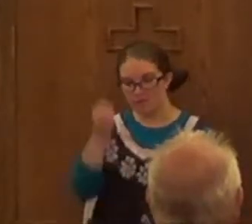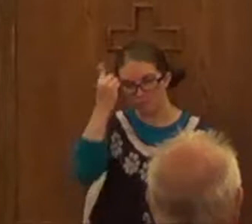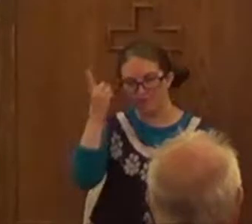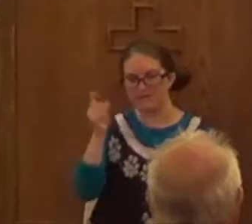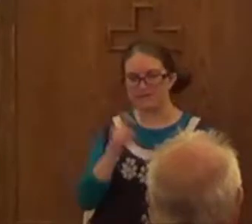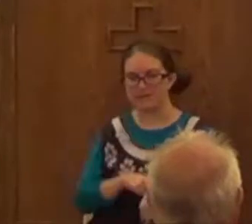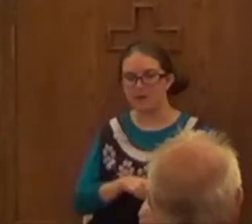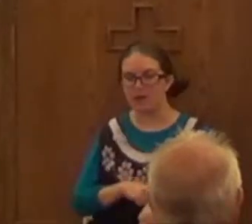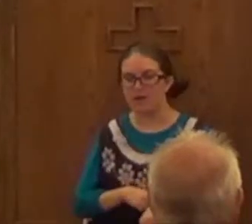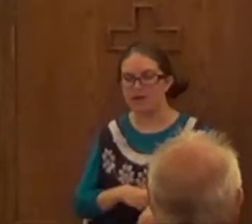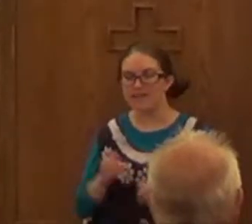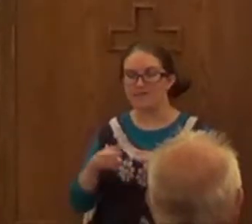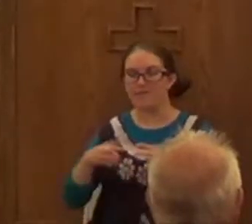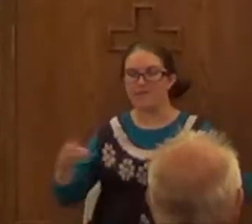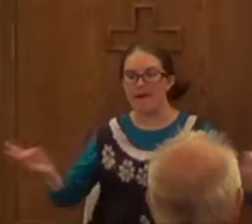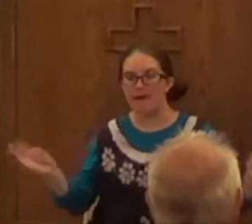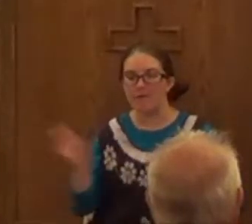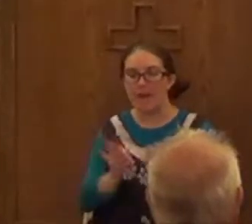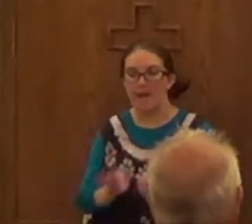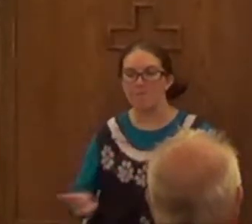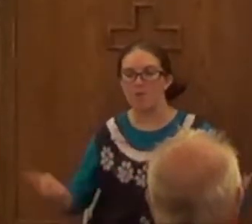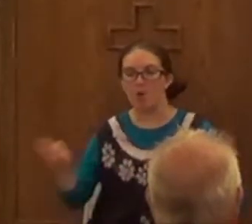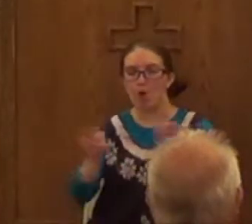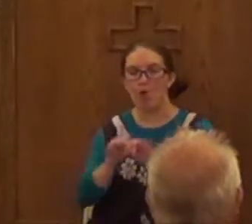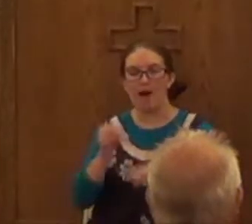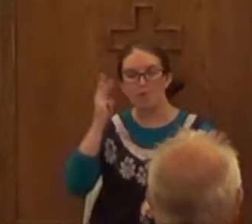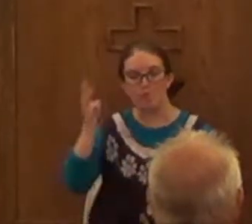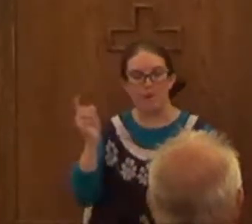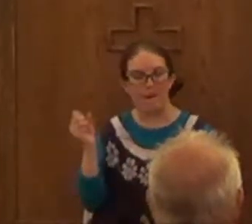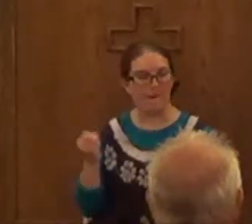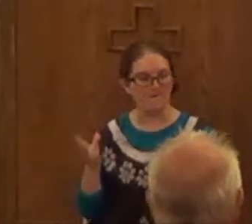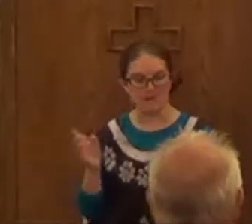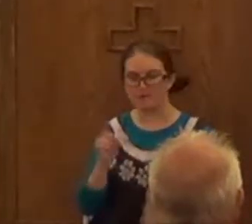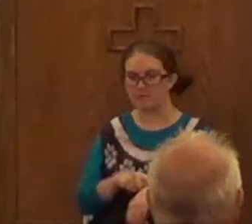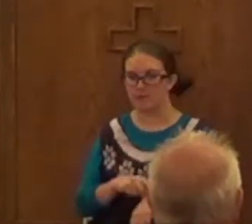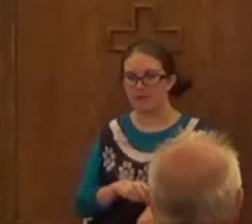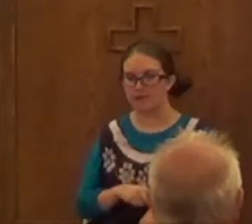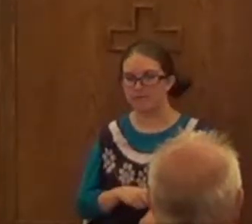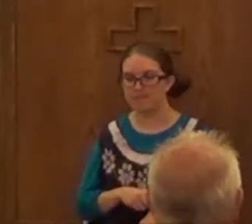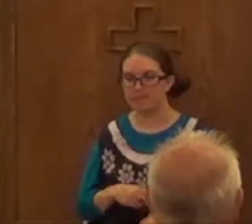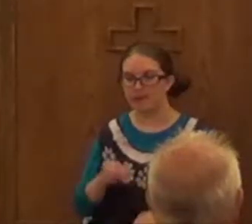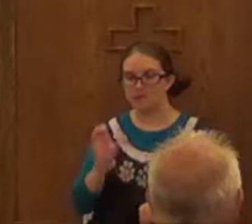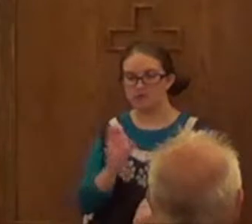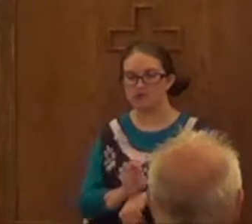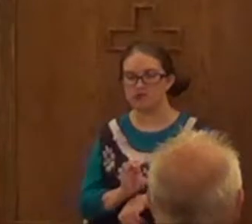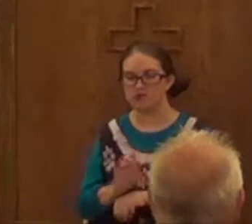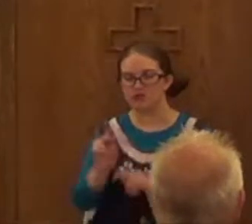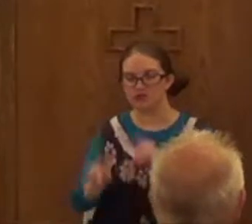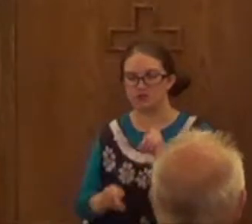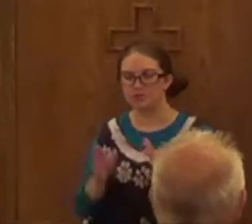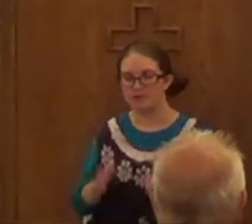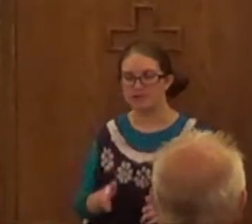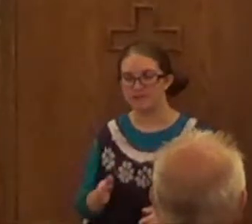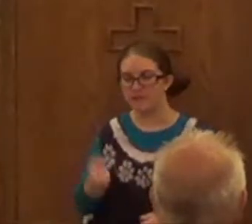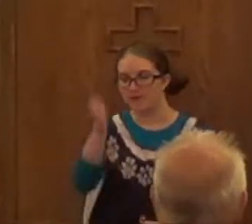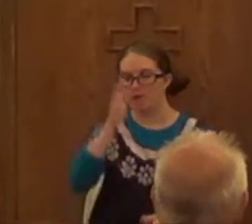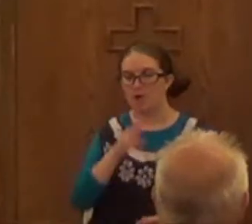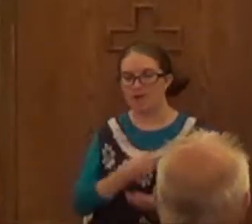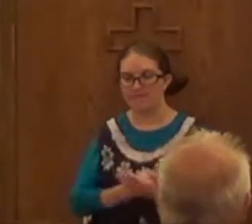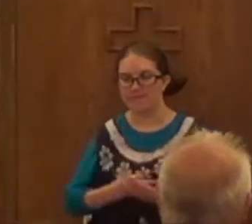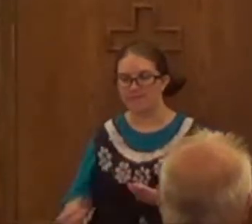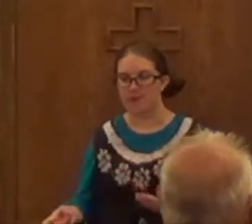timing is so important. I wonder how many times tonight a saint of God has failed or fallen